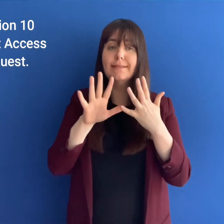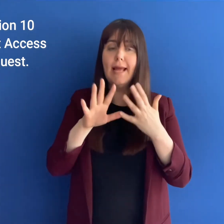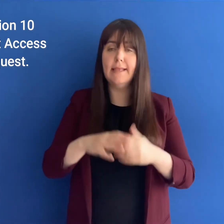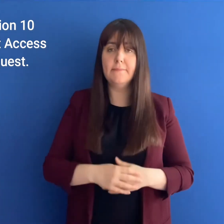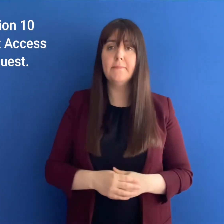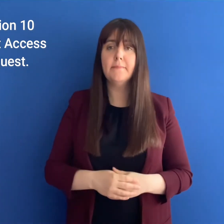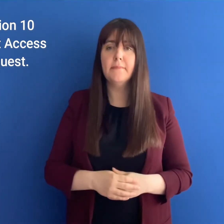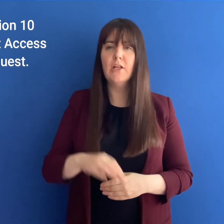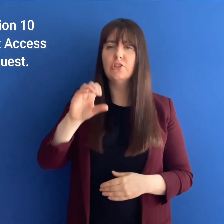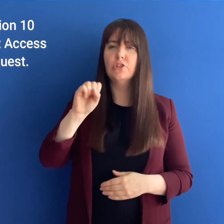Section 10.